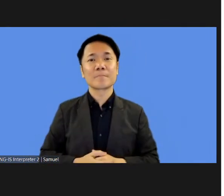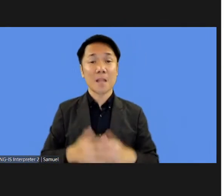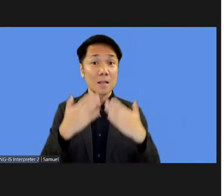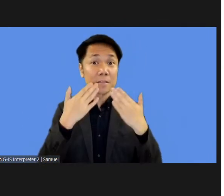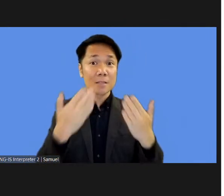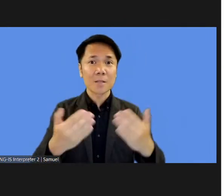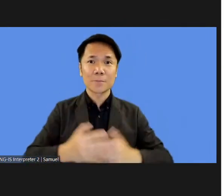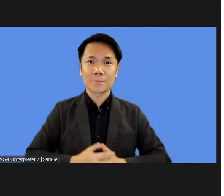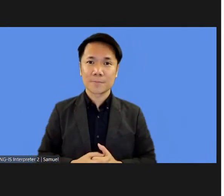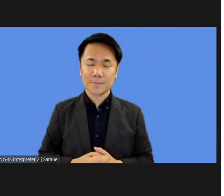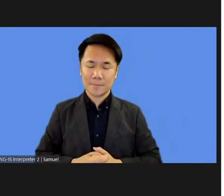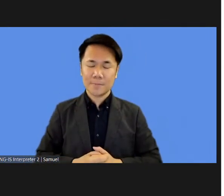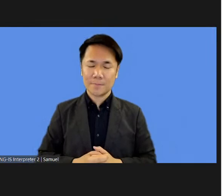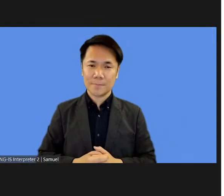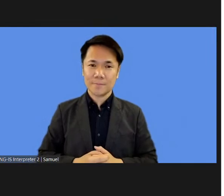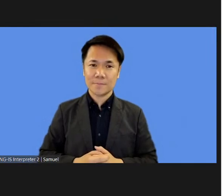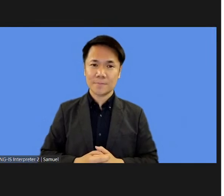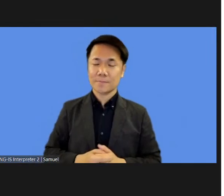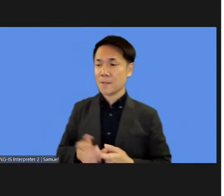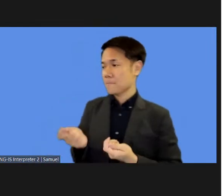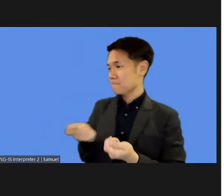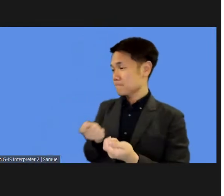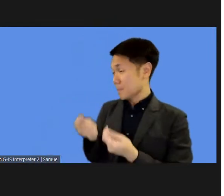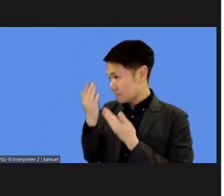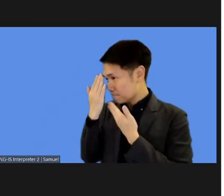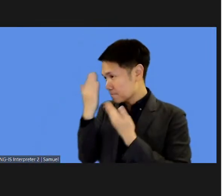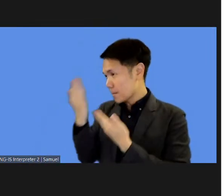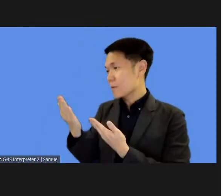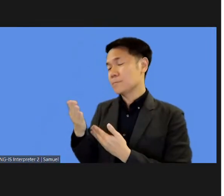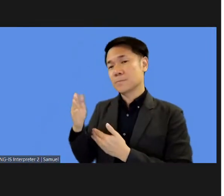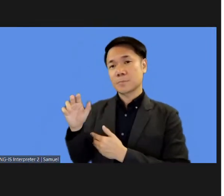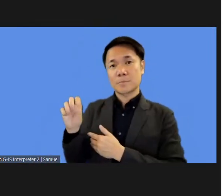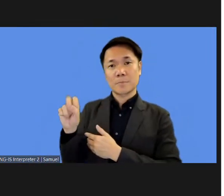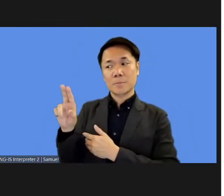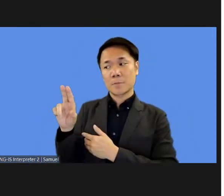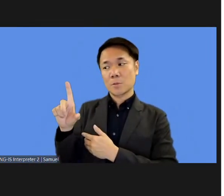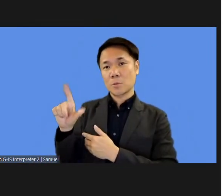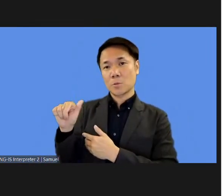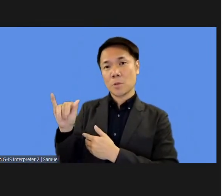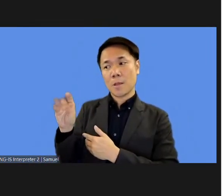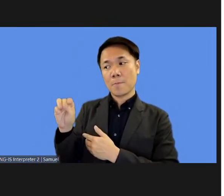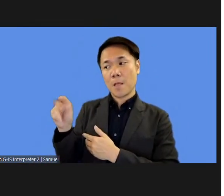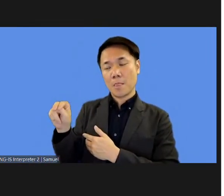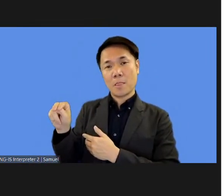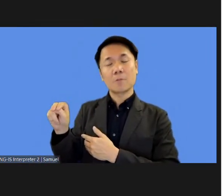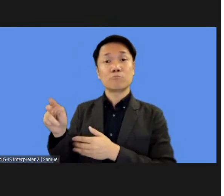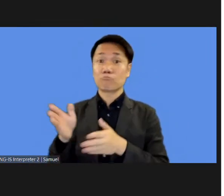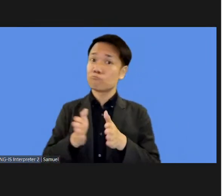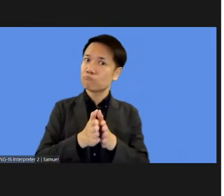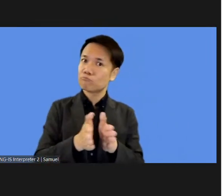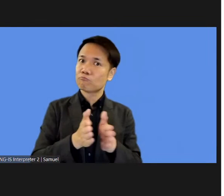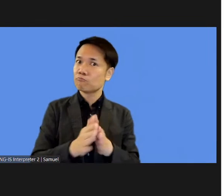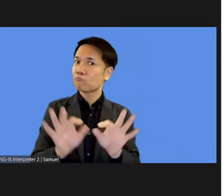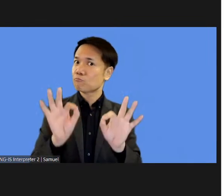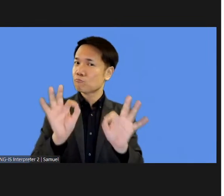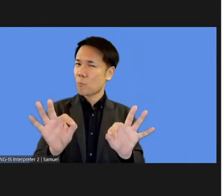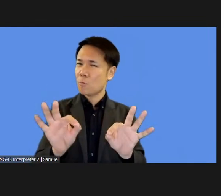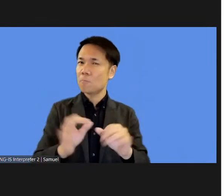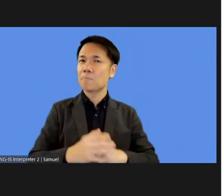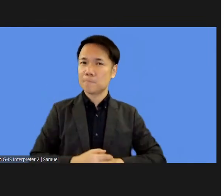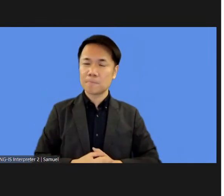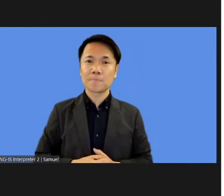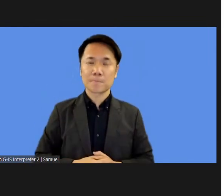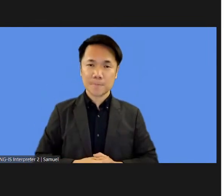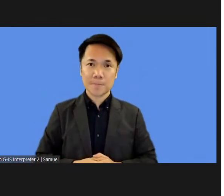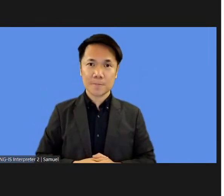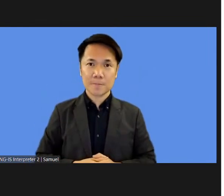Thank you very much, Suleiman, for this very complete summary. And I think we have seen both already in terms